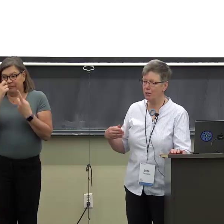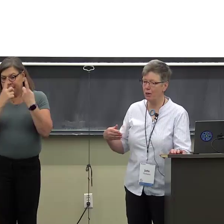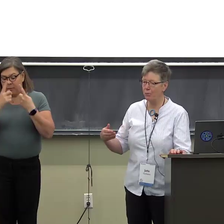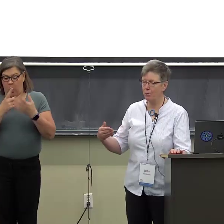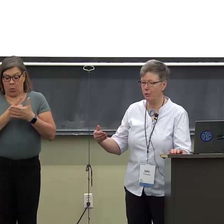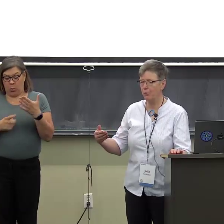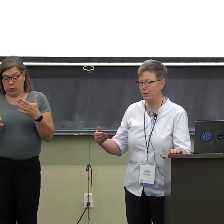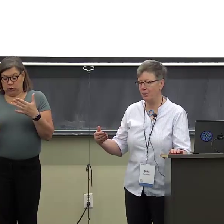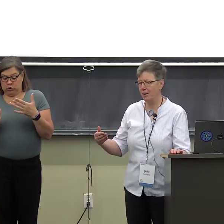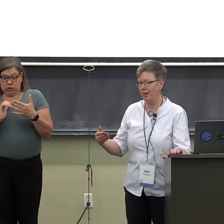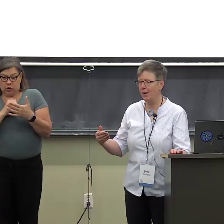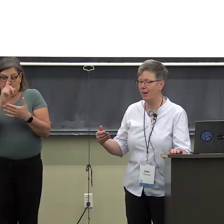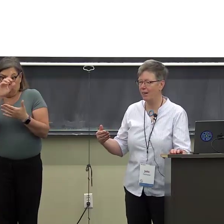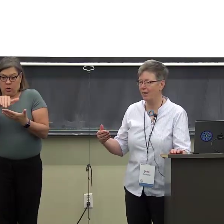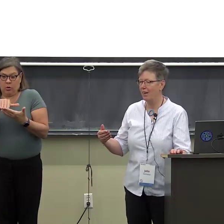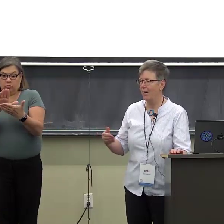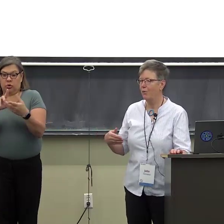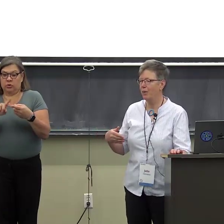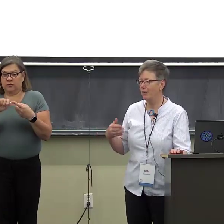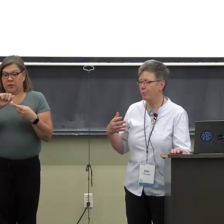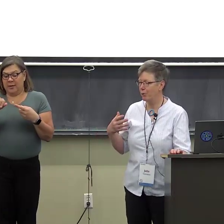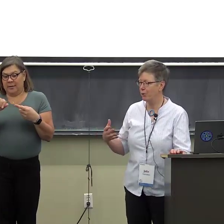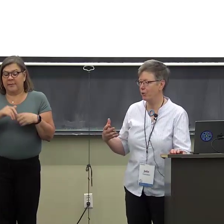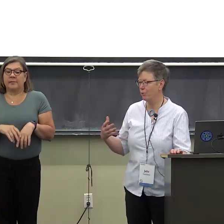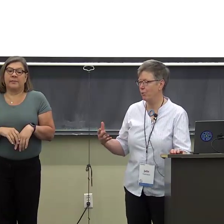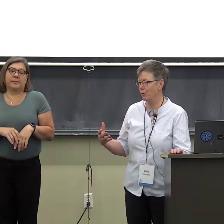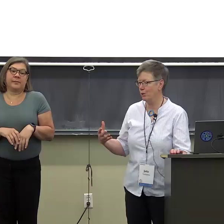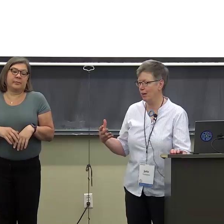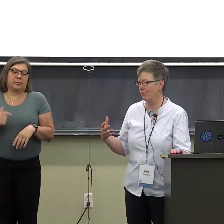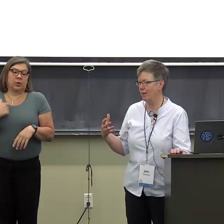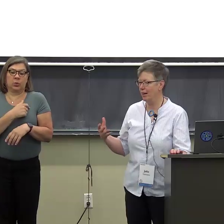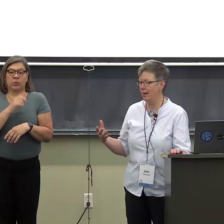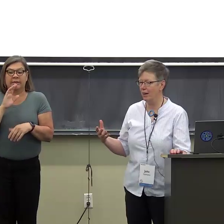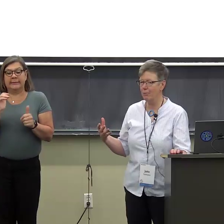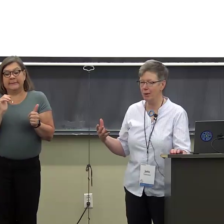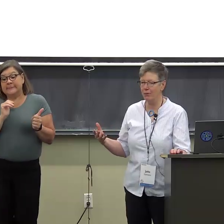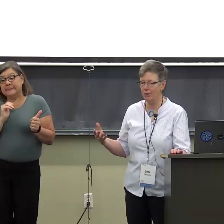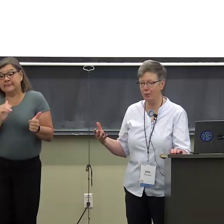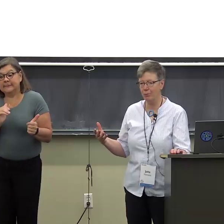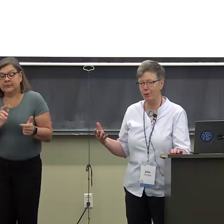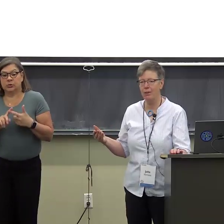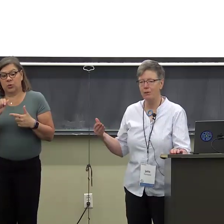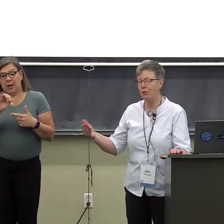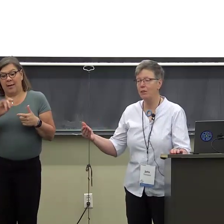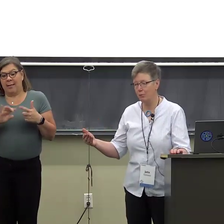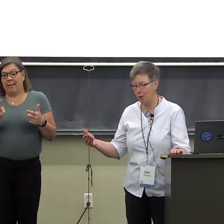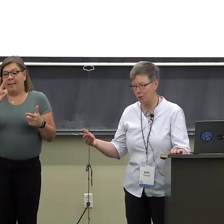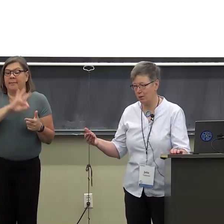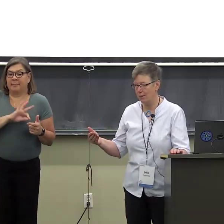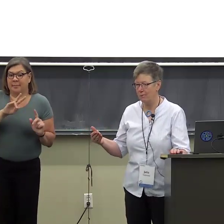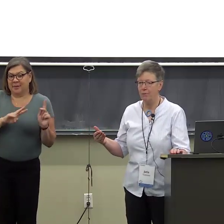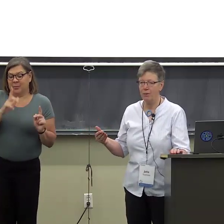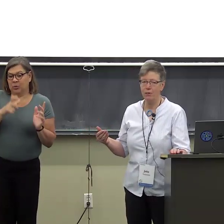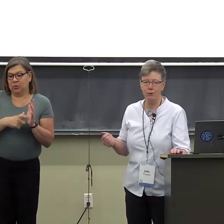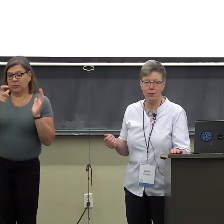what should our approach be to AI? How do we push towards having AI benefit people who need it the